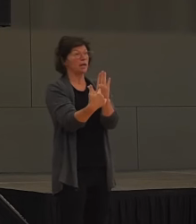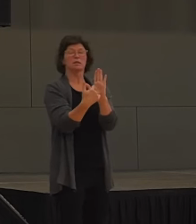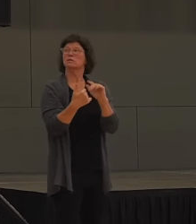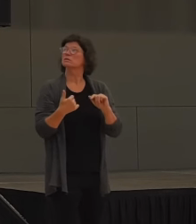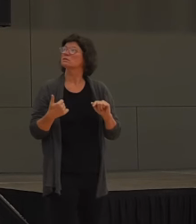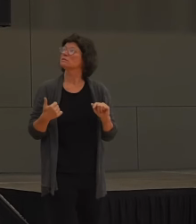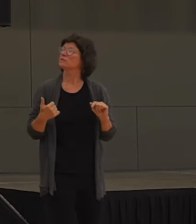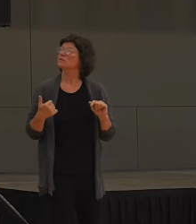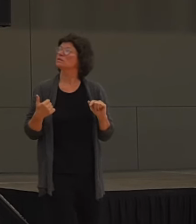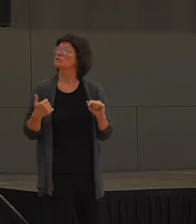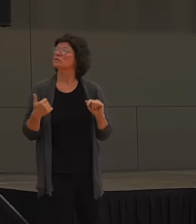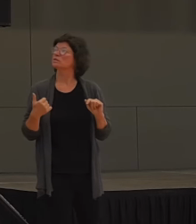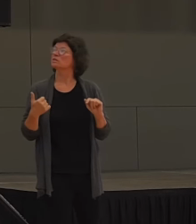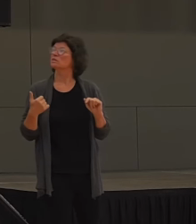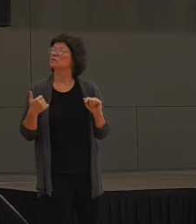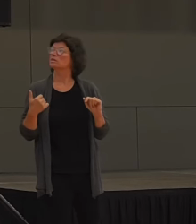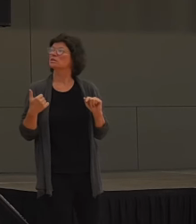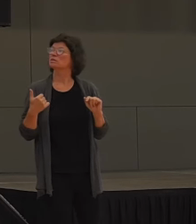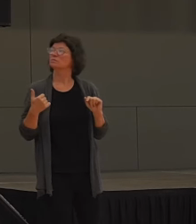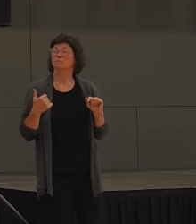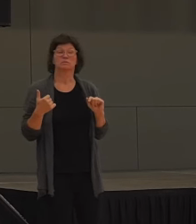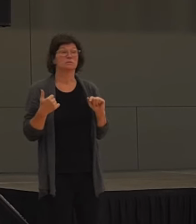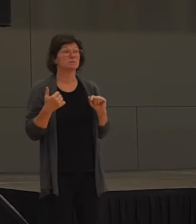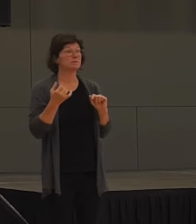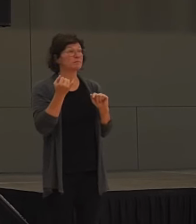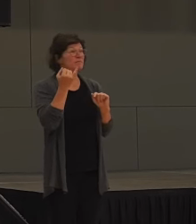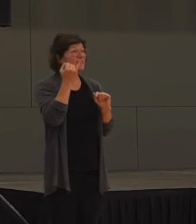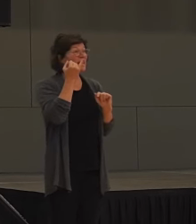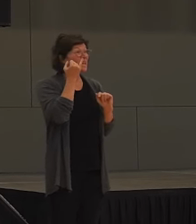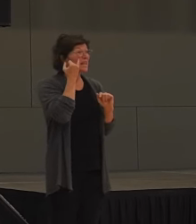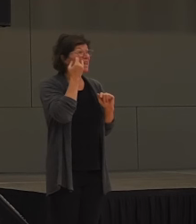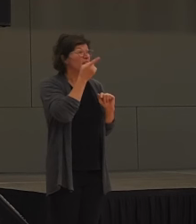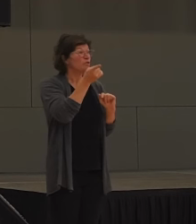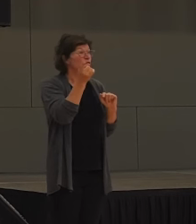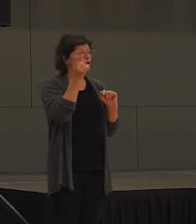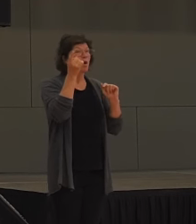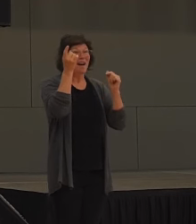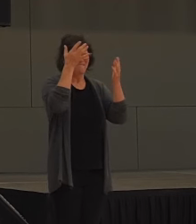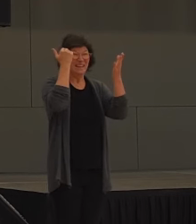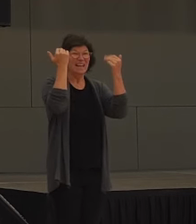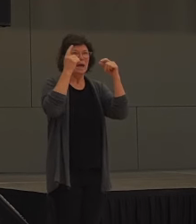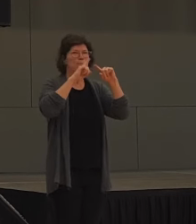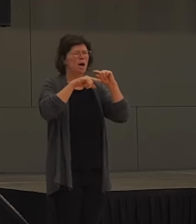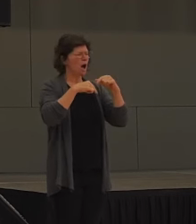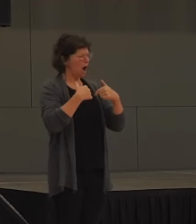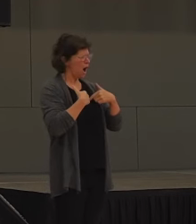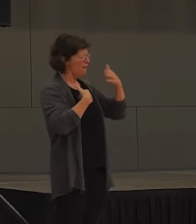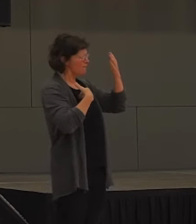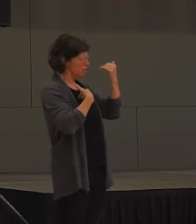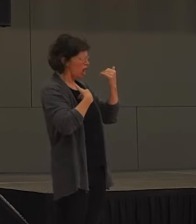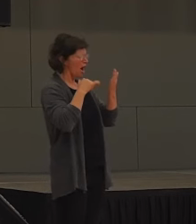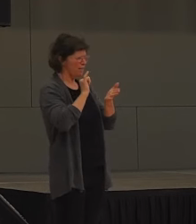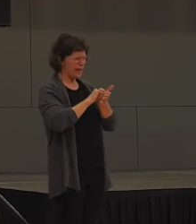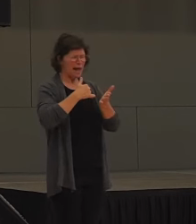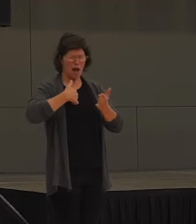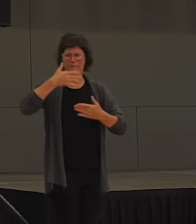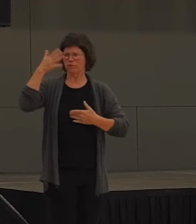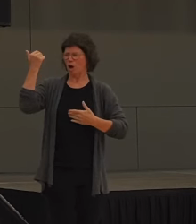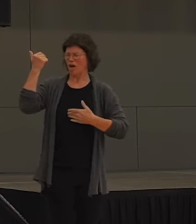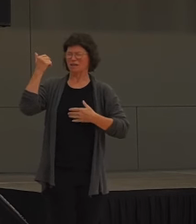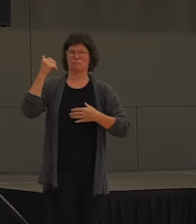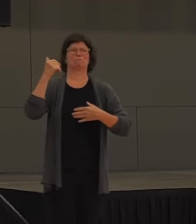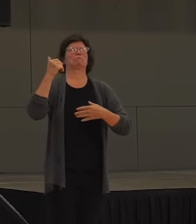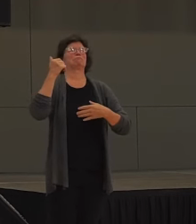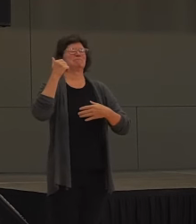is being unable to recall instances of memory loss. So if you are talking with a friend, if